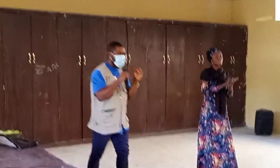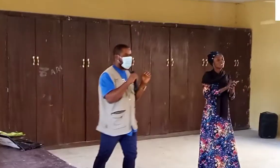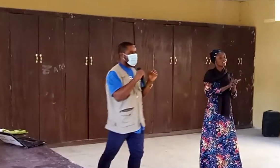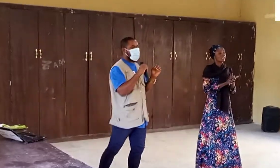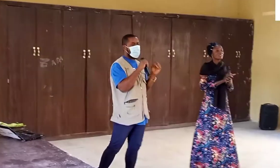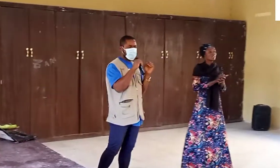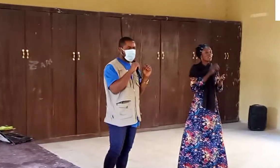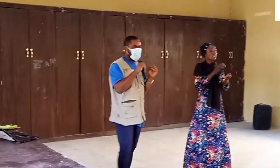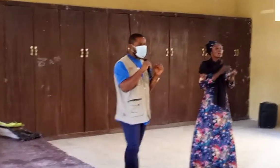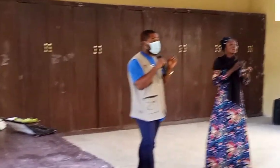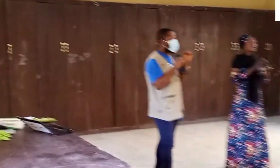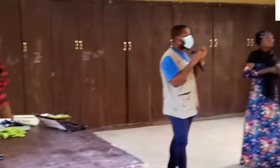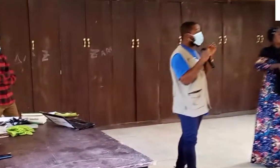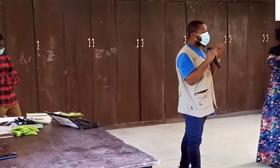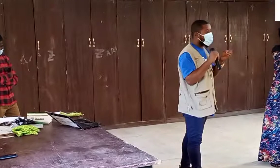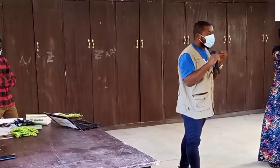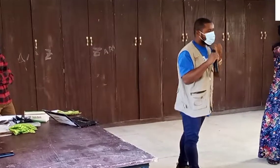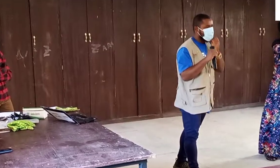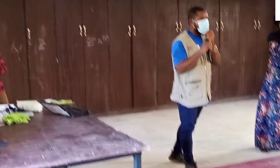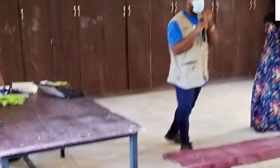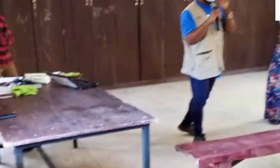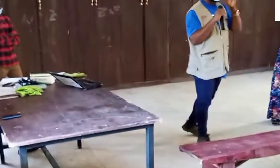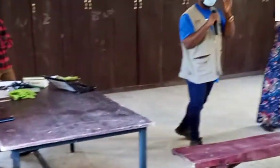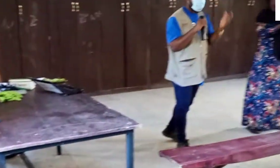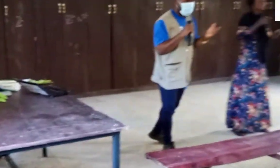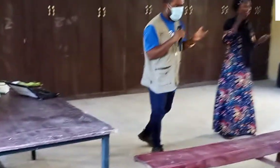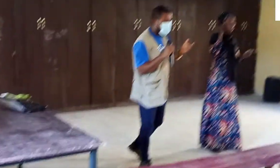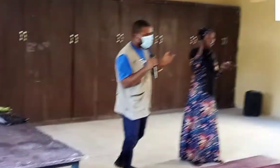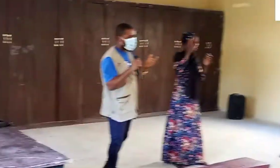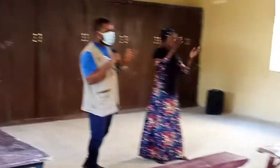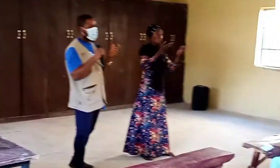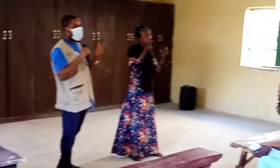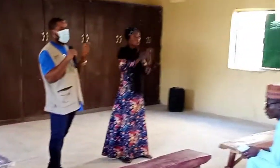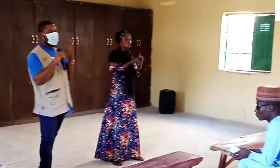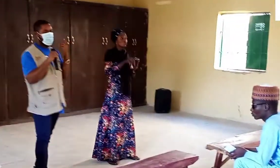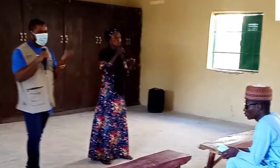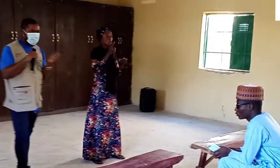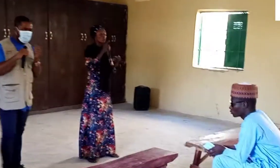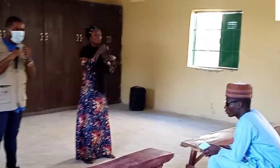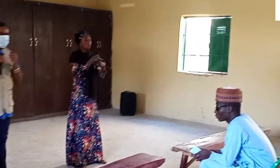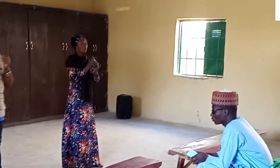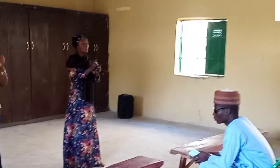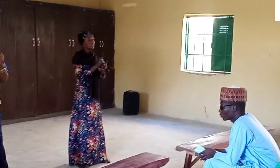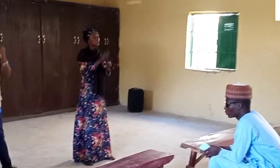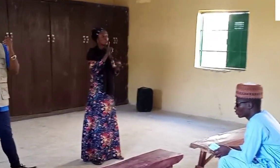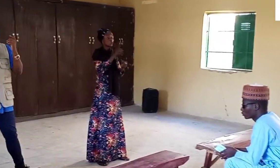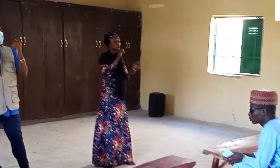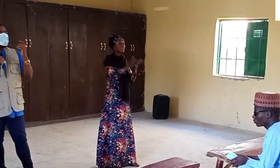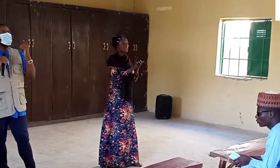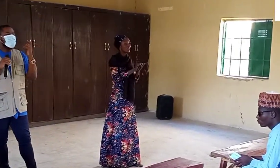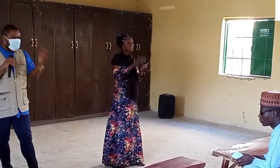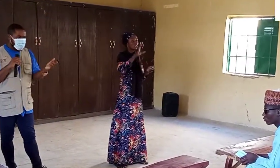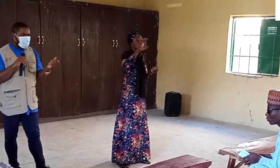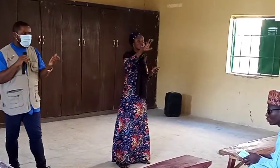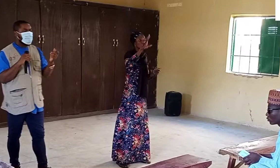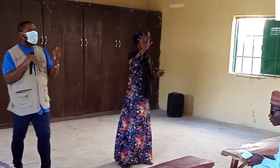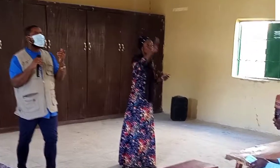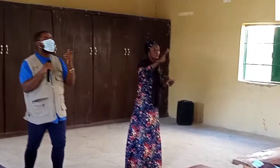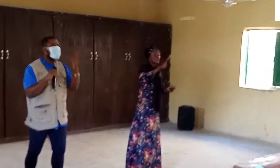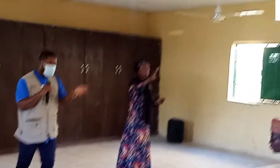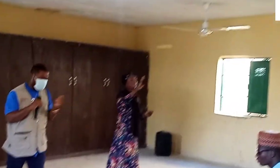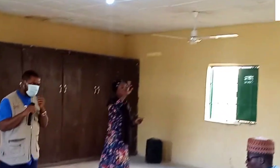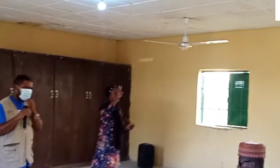above all, I want to assure you that CBN, as the name implies, stands